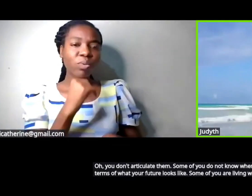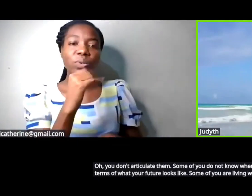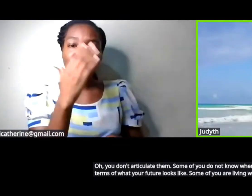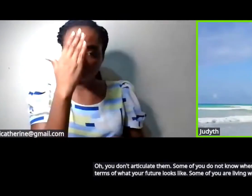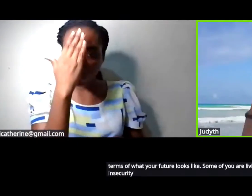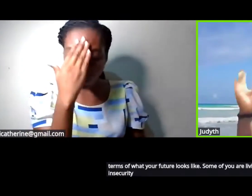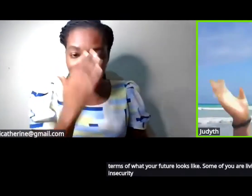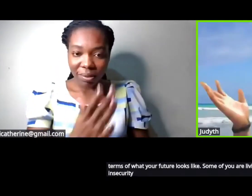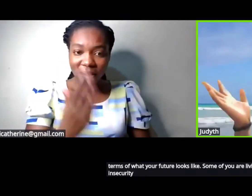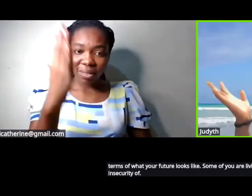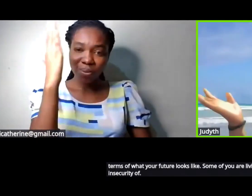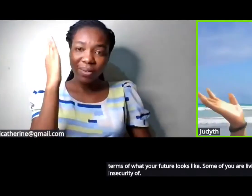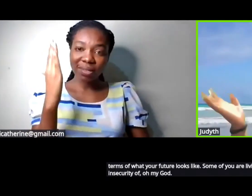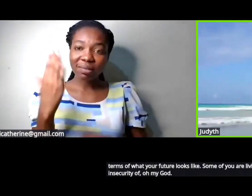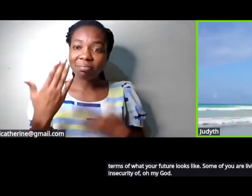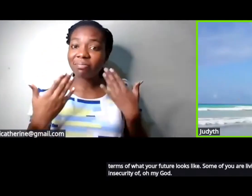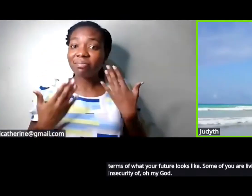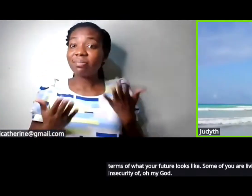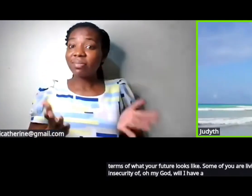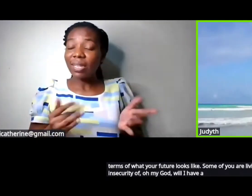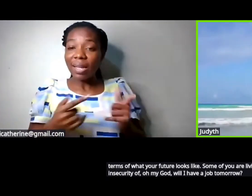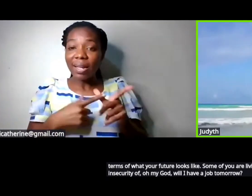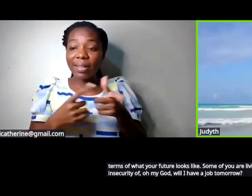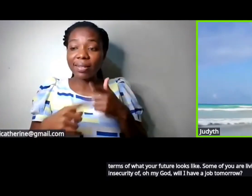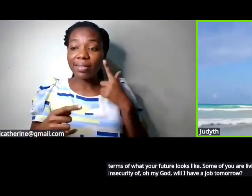of, oh my God, will I have a job tomorrow?